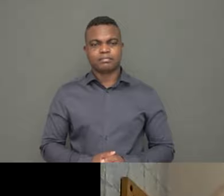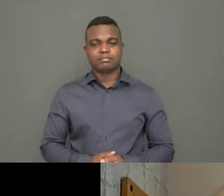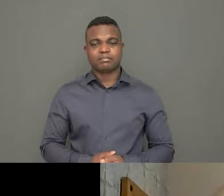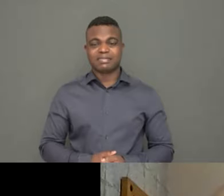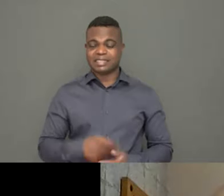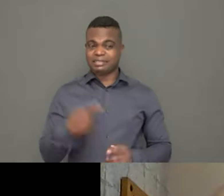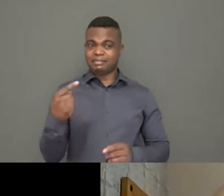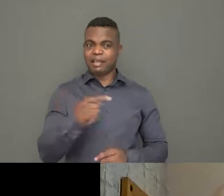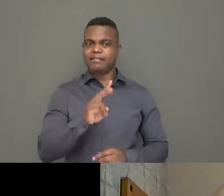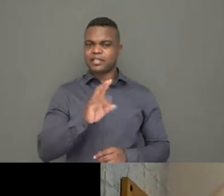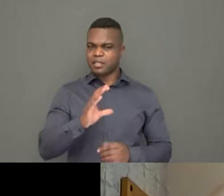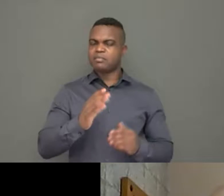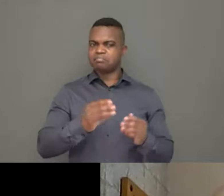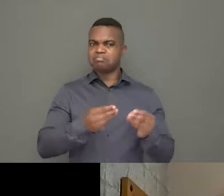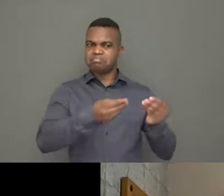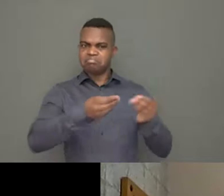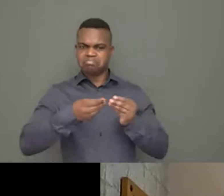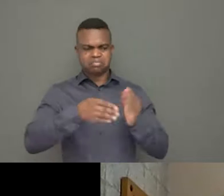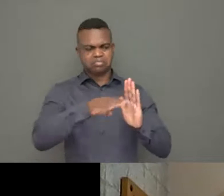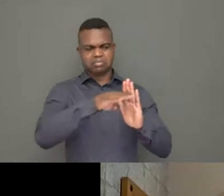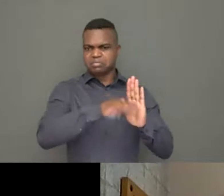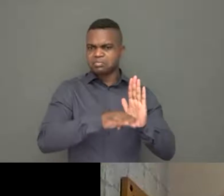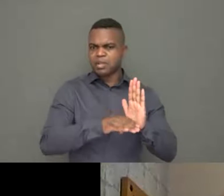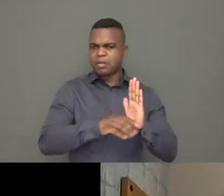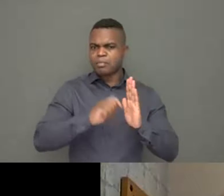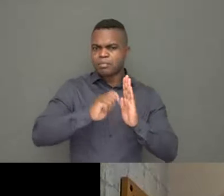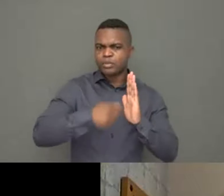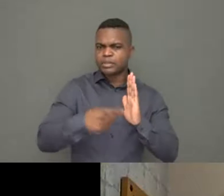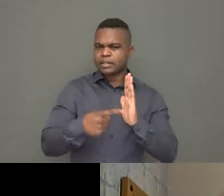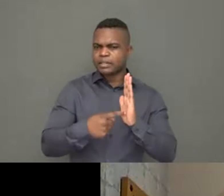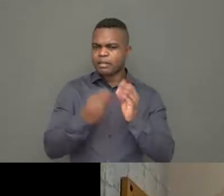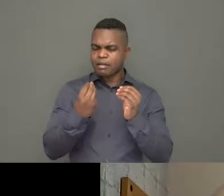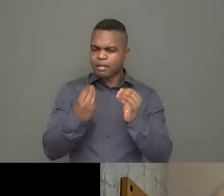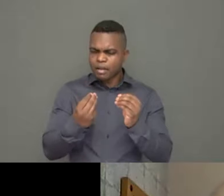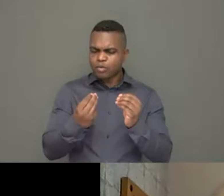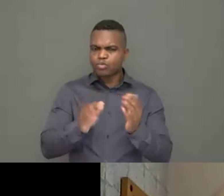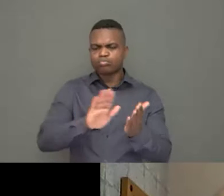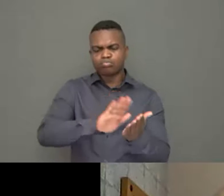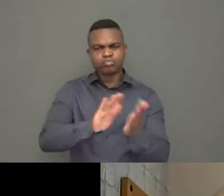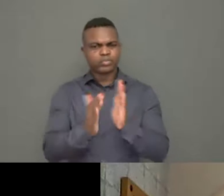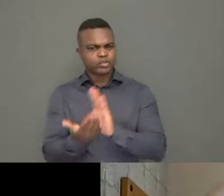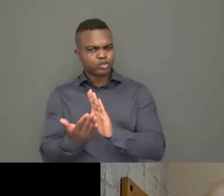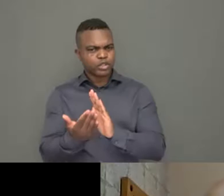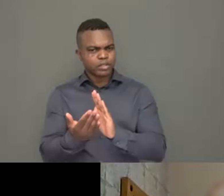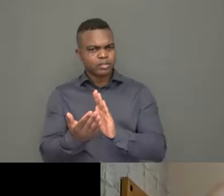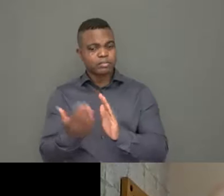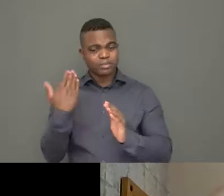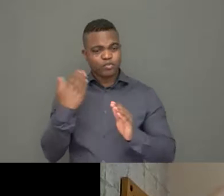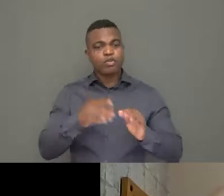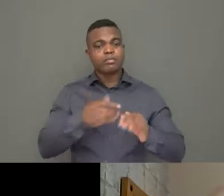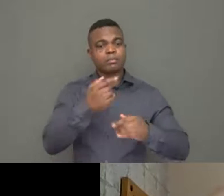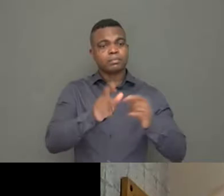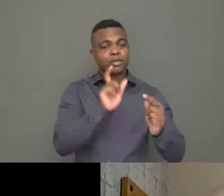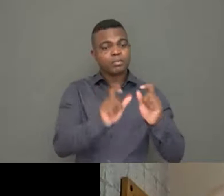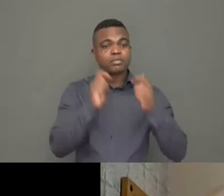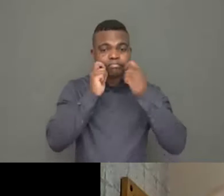had. That's it. Thank you. And in terms of that transition then, can you say a bit about what have been some of the benefits then